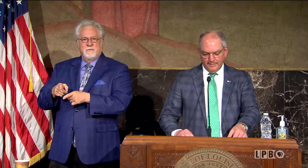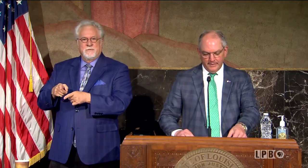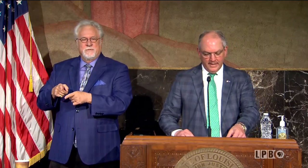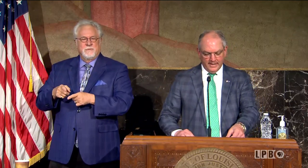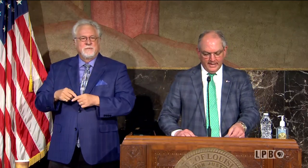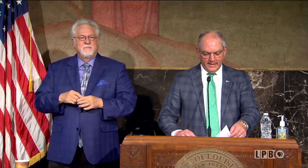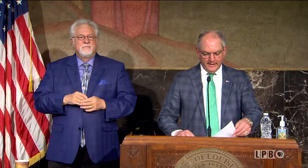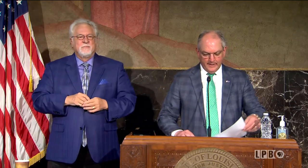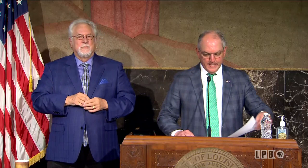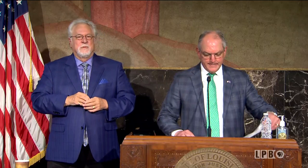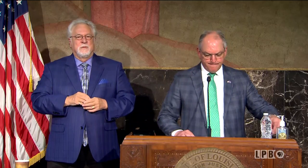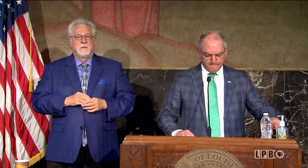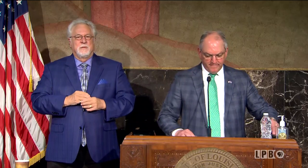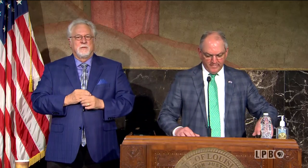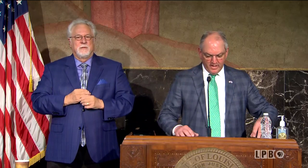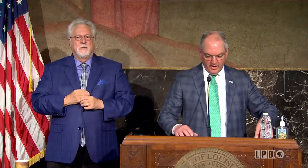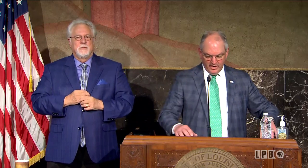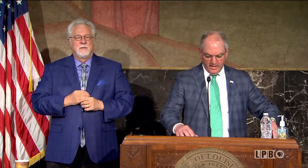I